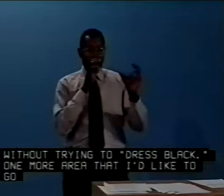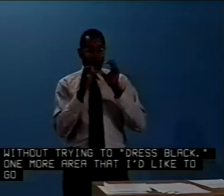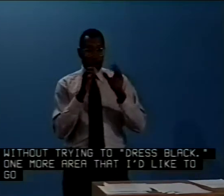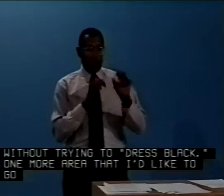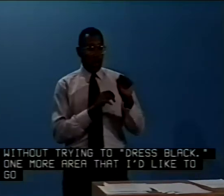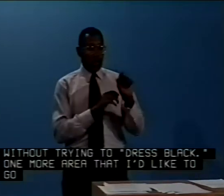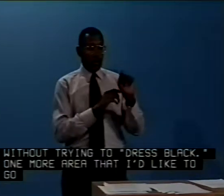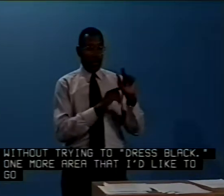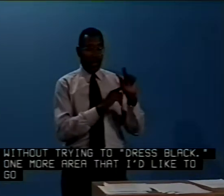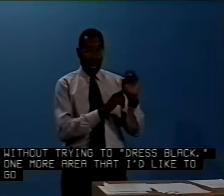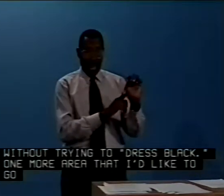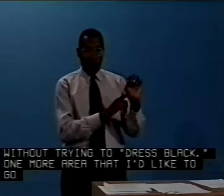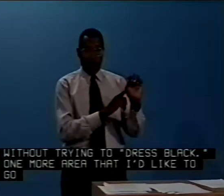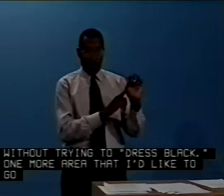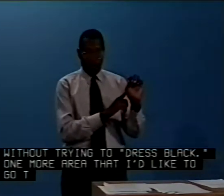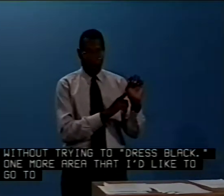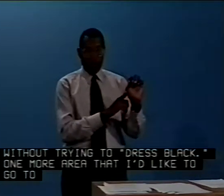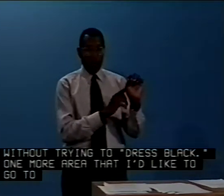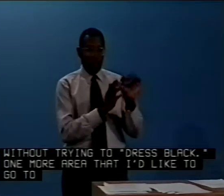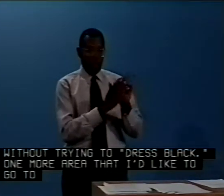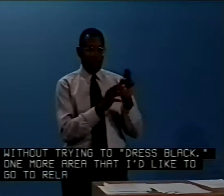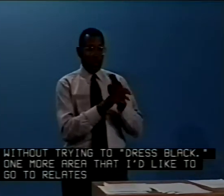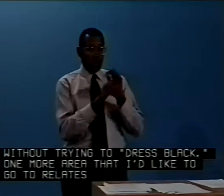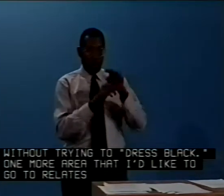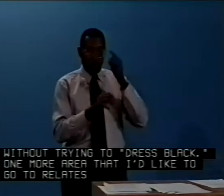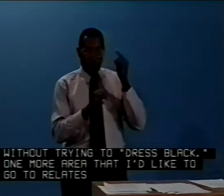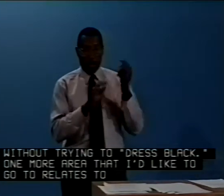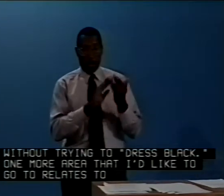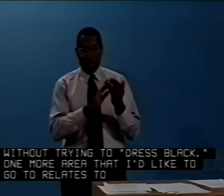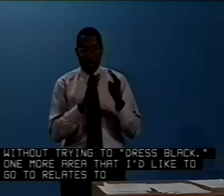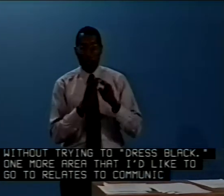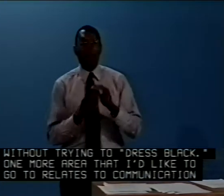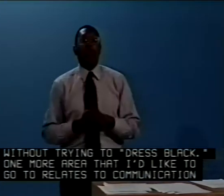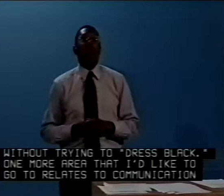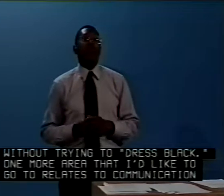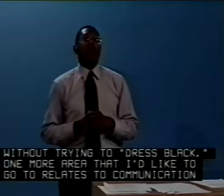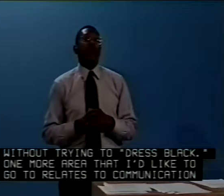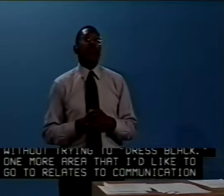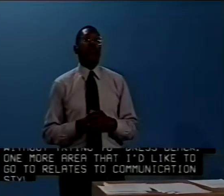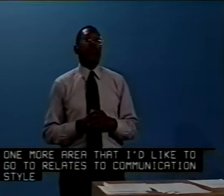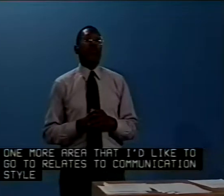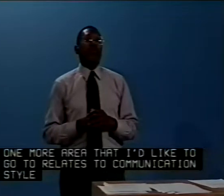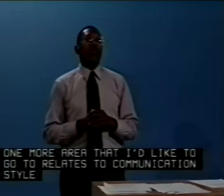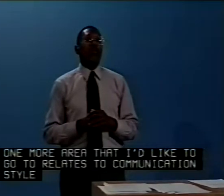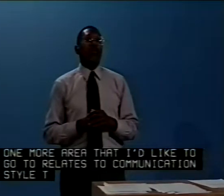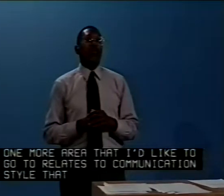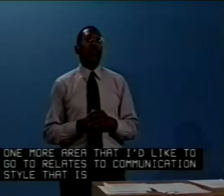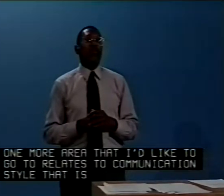relates to communication style that's used in the black community.